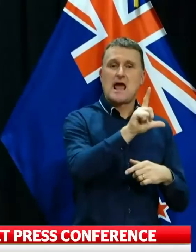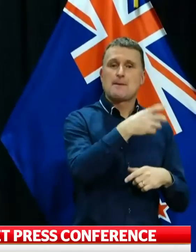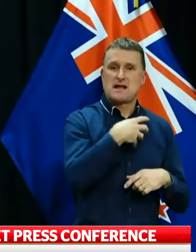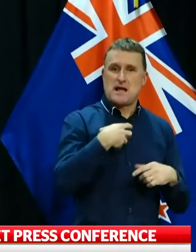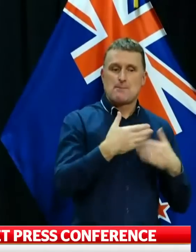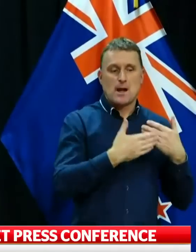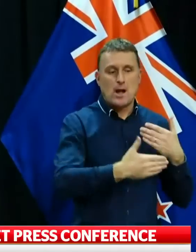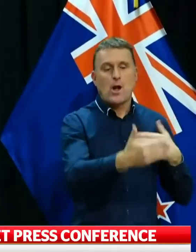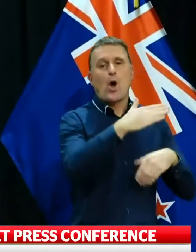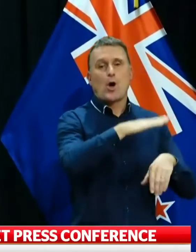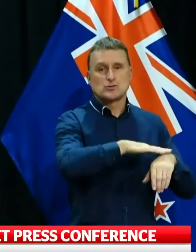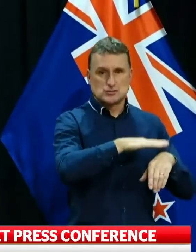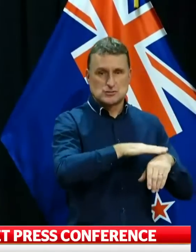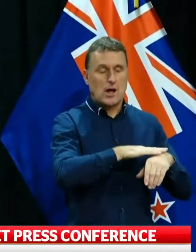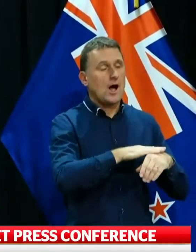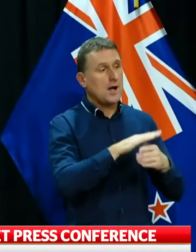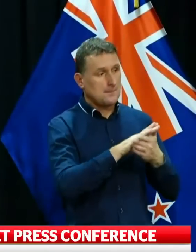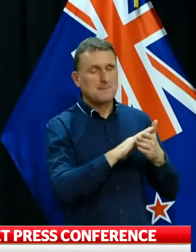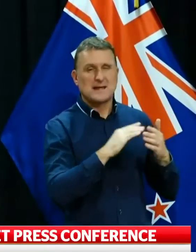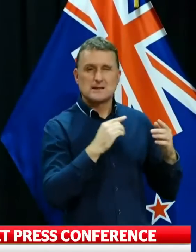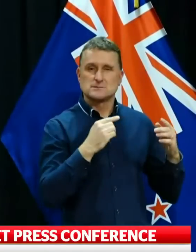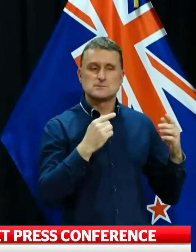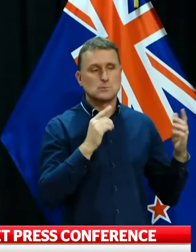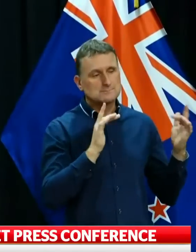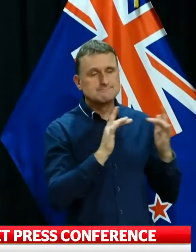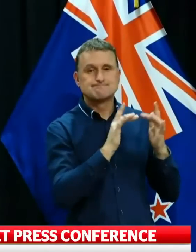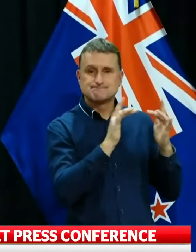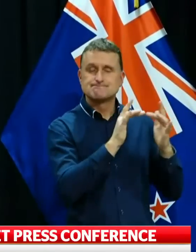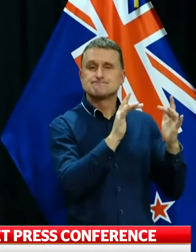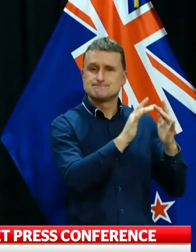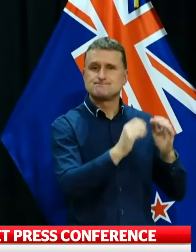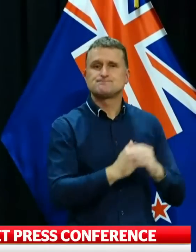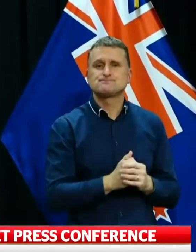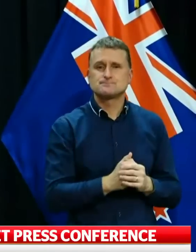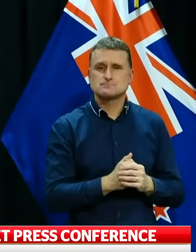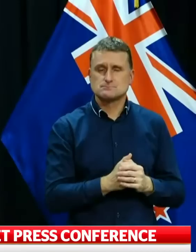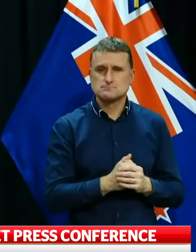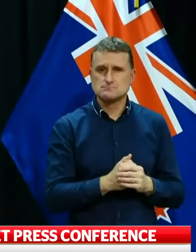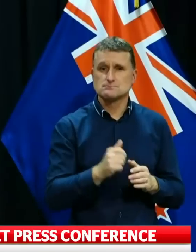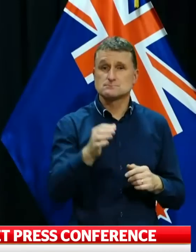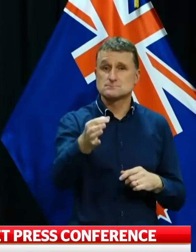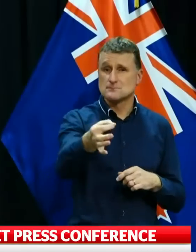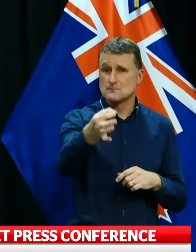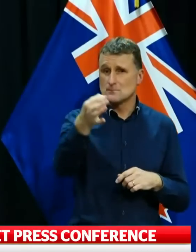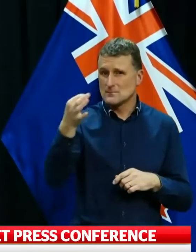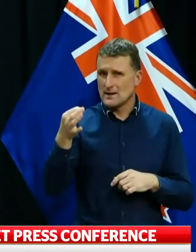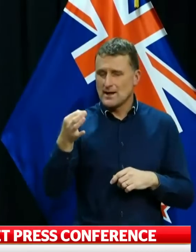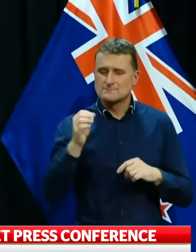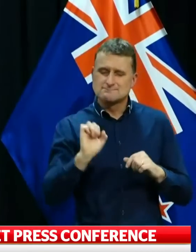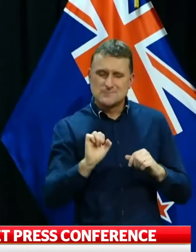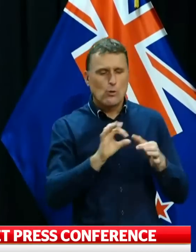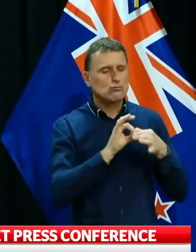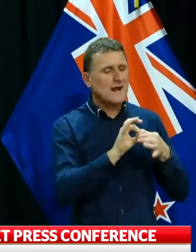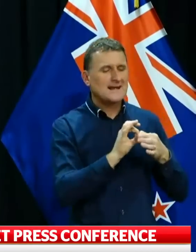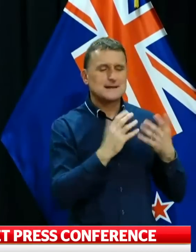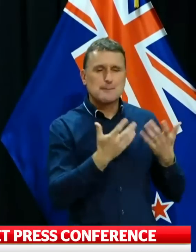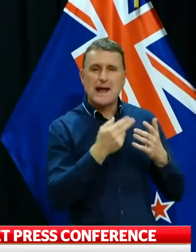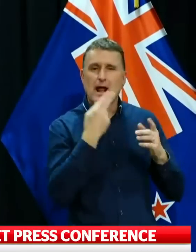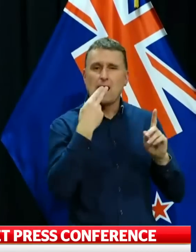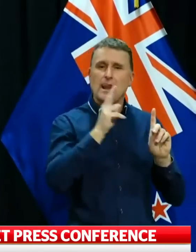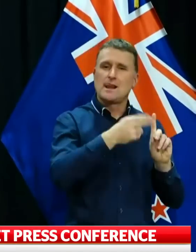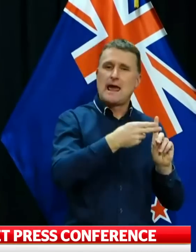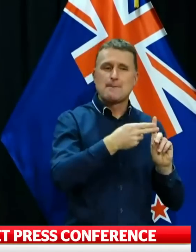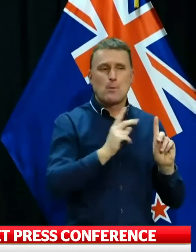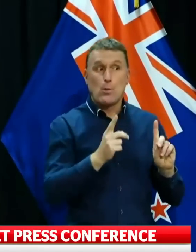us occasion for our paths to cross. Describe your relationship at the moment. Are you friends? How would you describe it? You